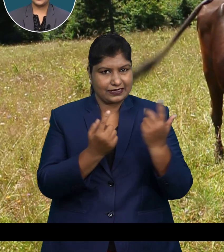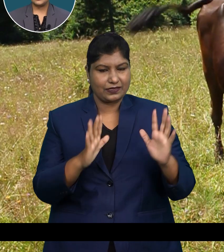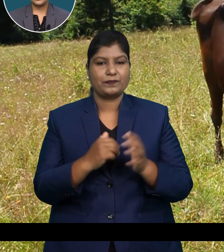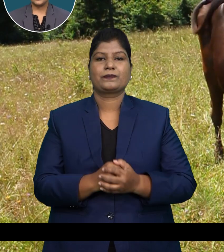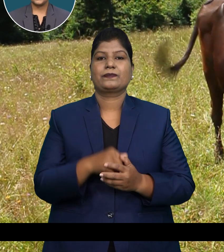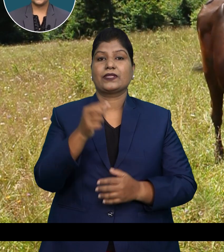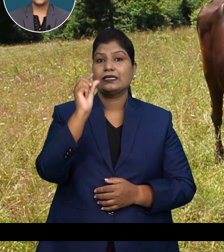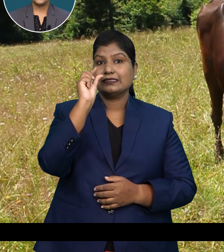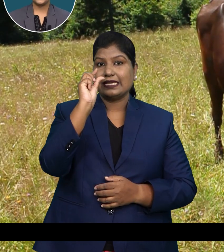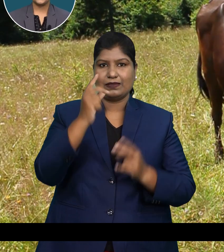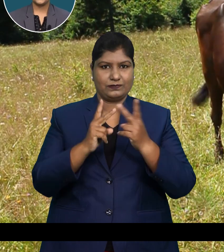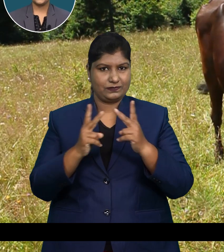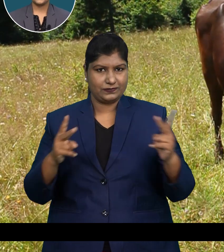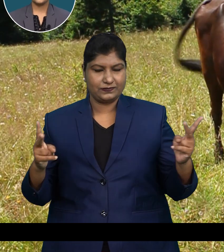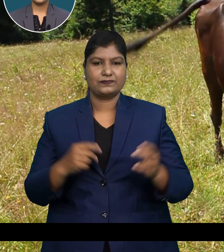grains,